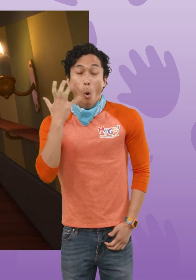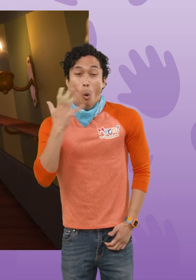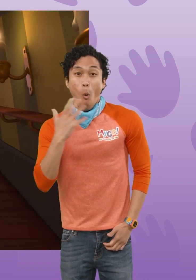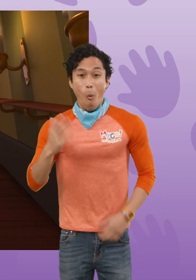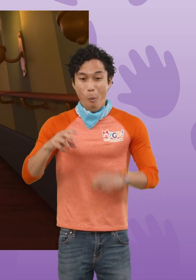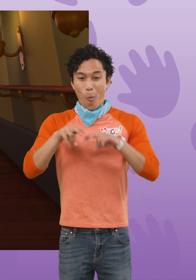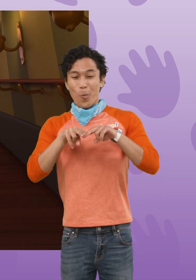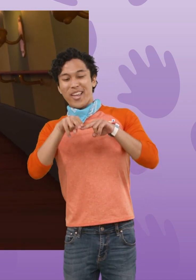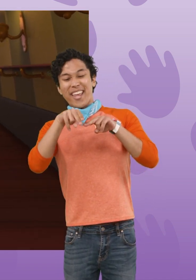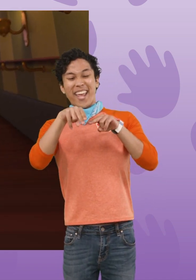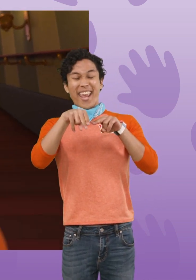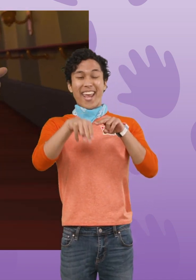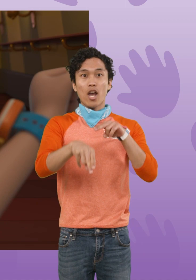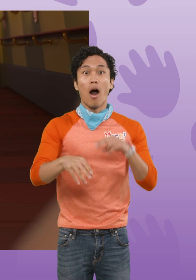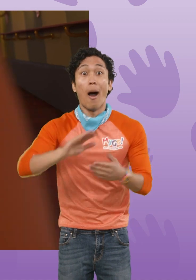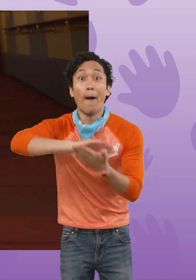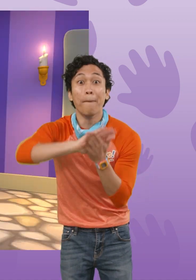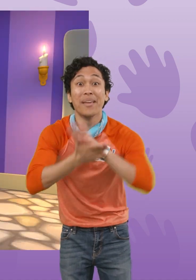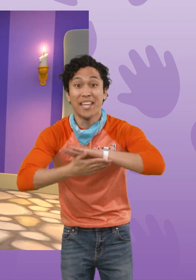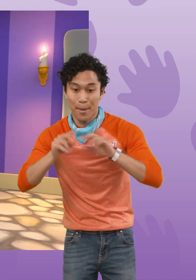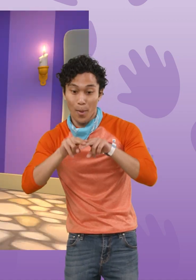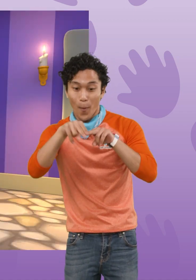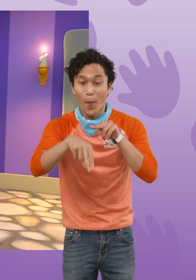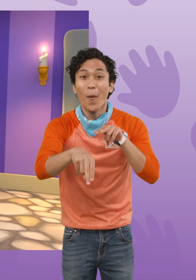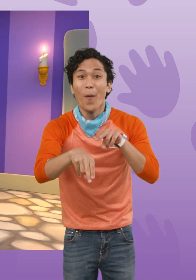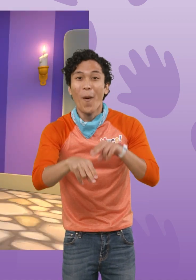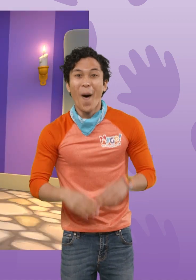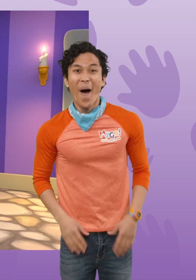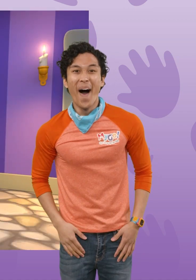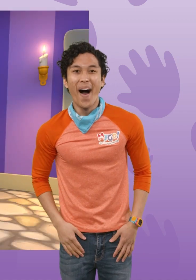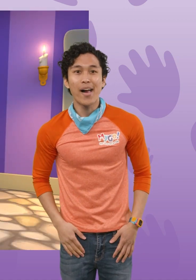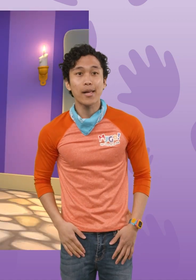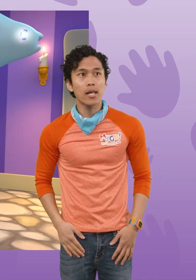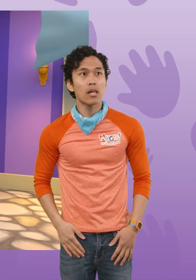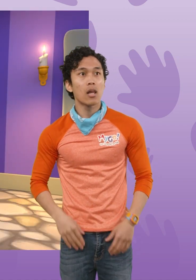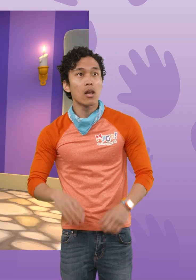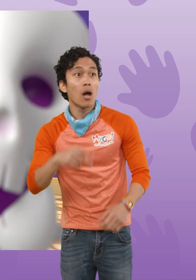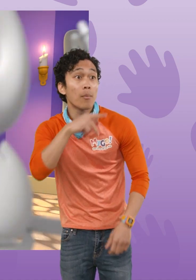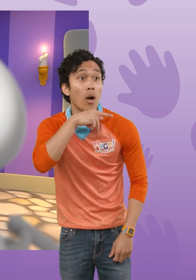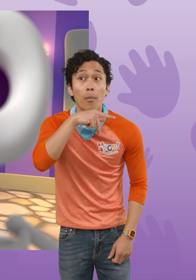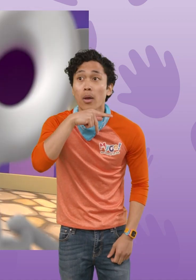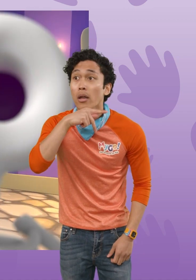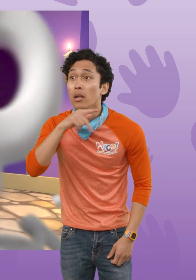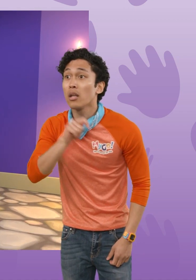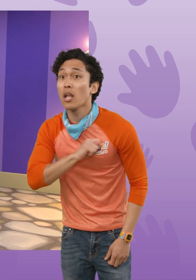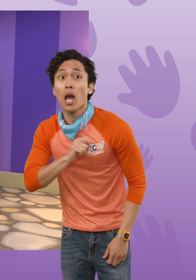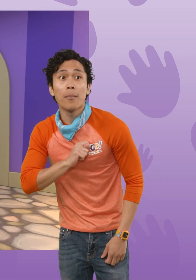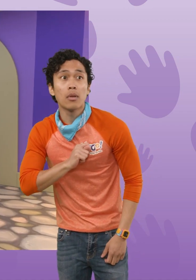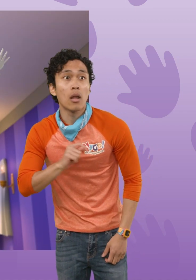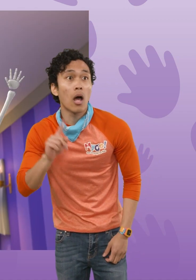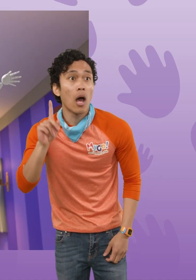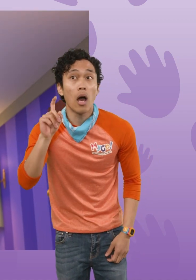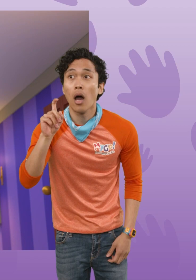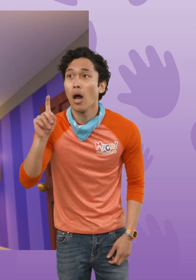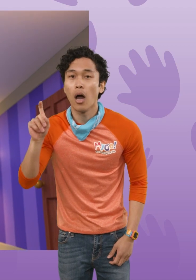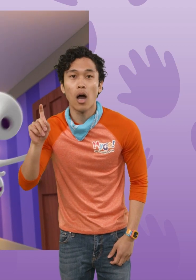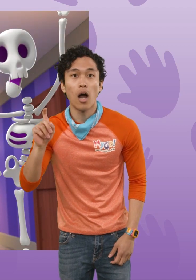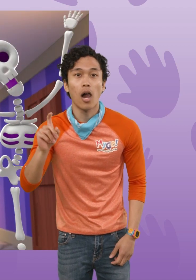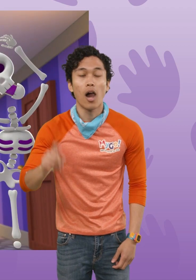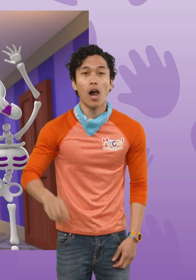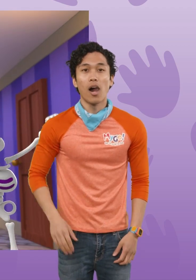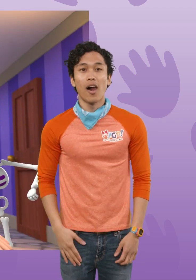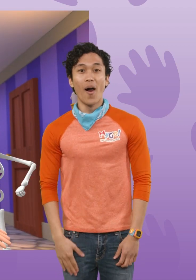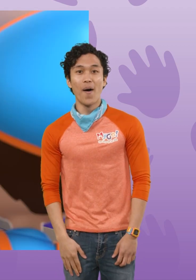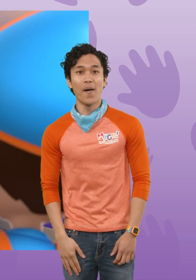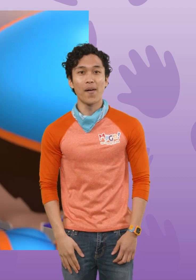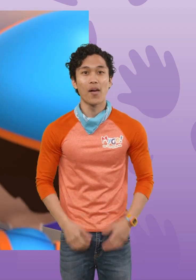Whoa! Whee! Turn into a slide! Mr. Pumpkin? Tabs?